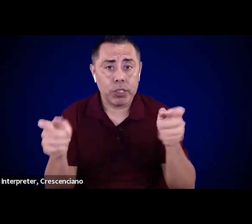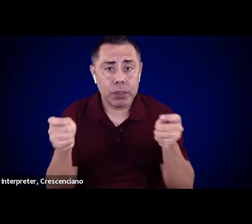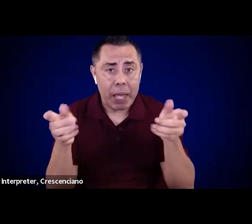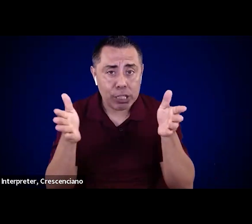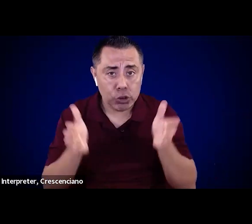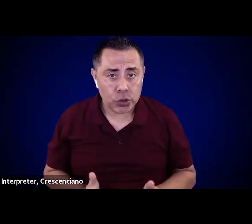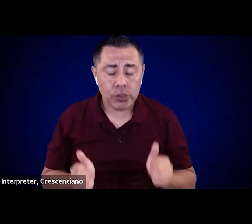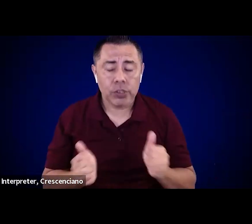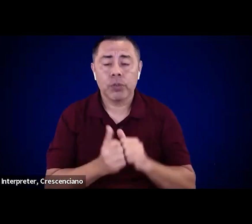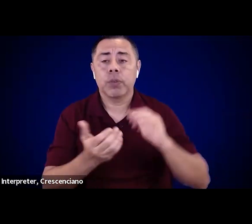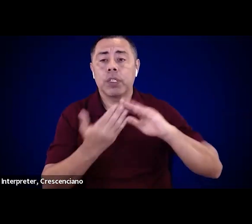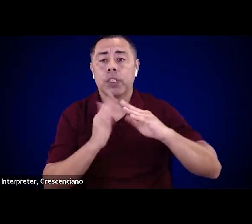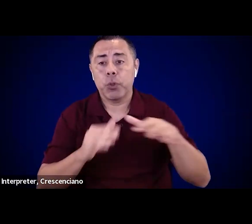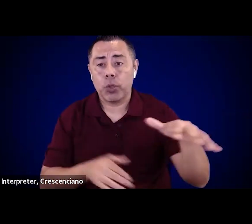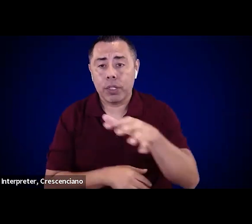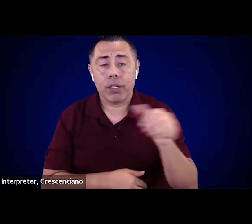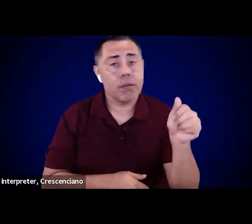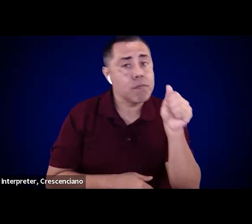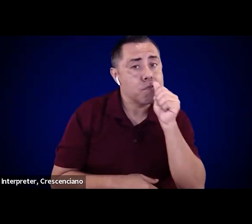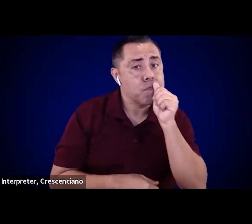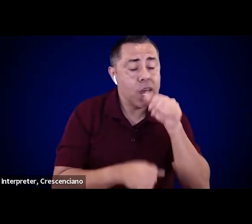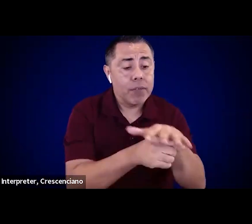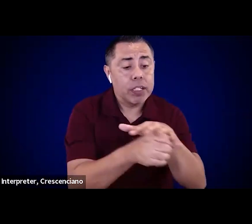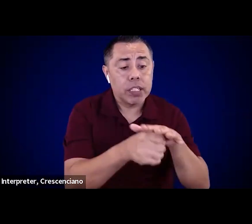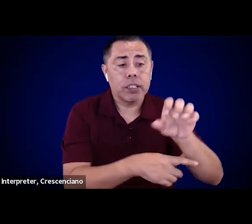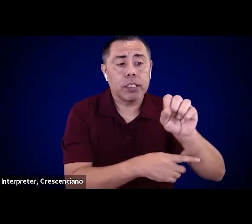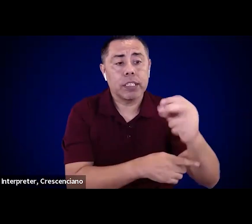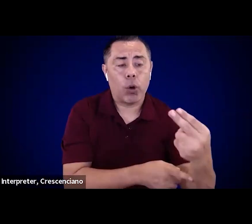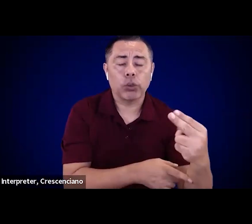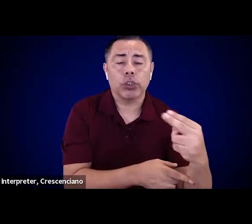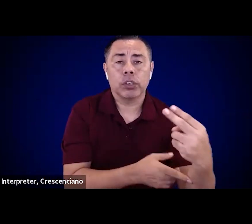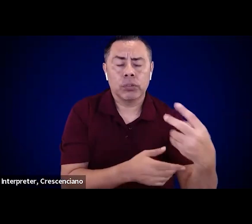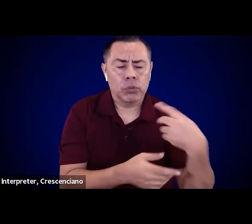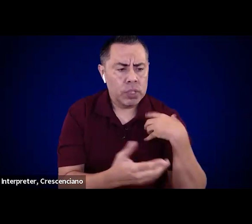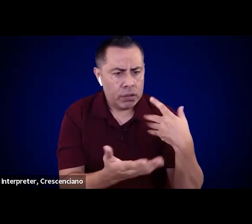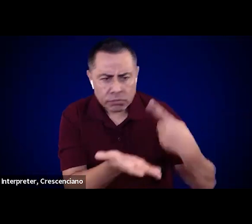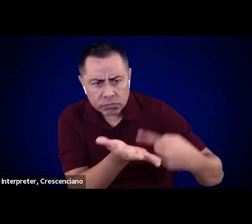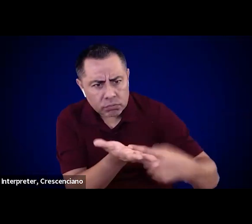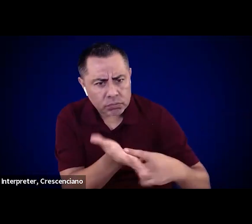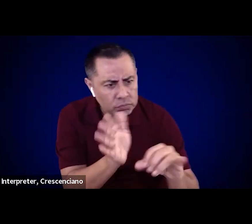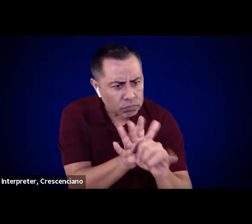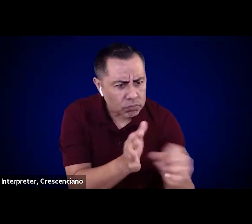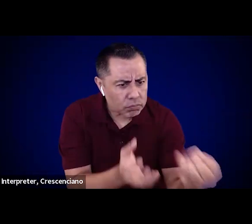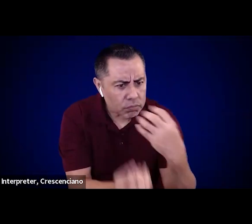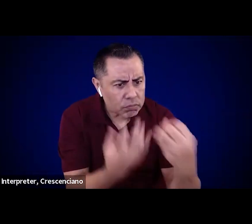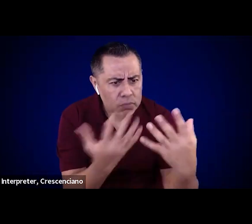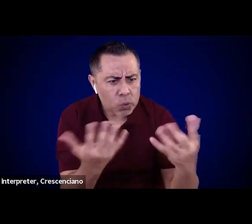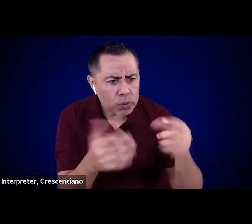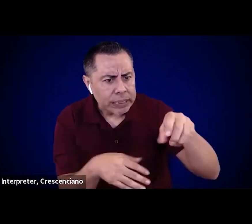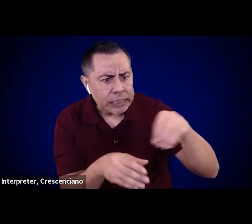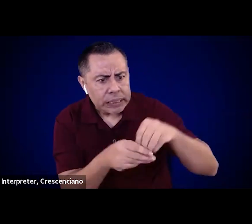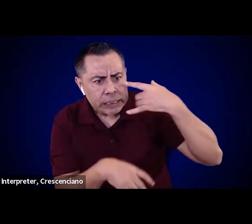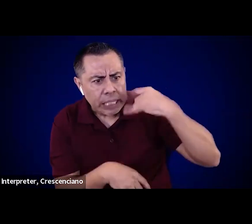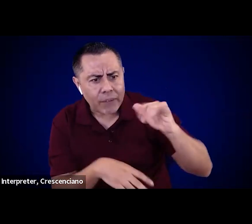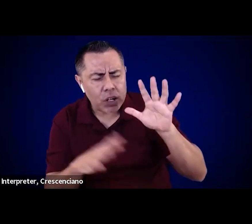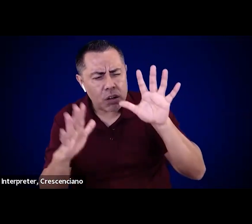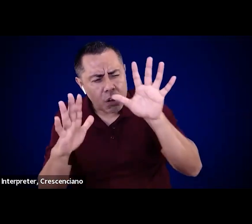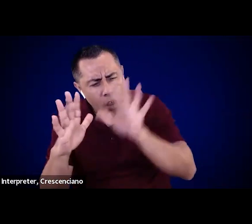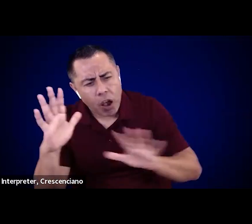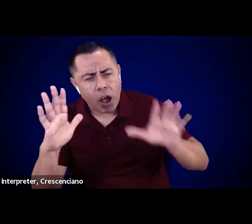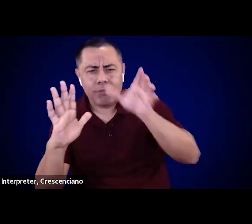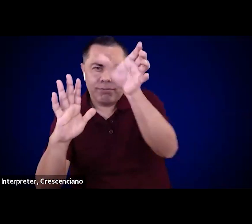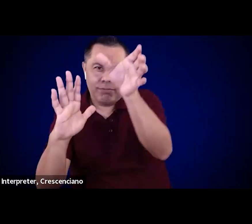sector stakeholders to identify and integrate the needs of all Californians throughout every facet of the